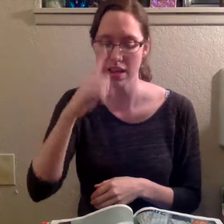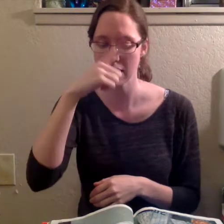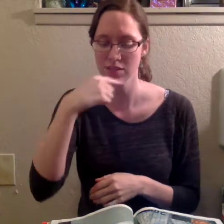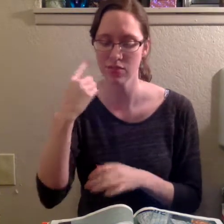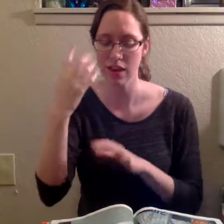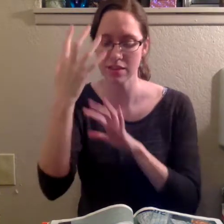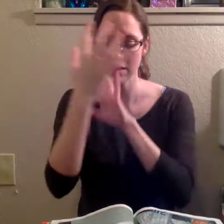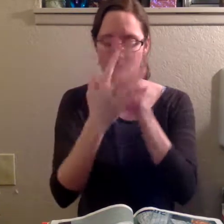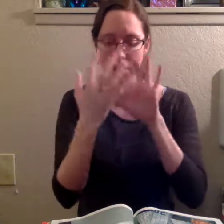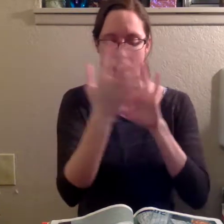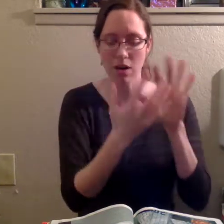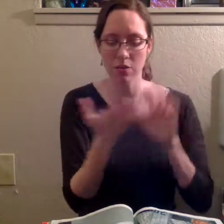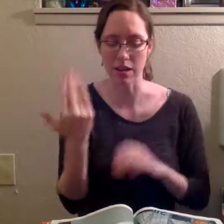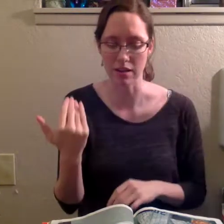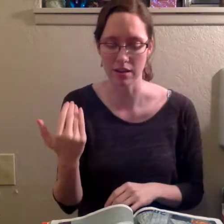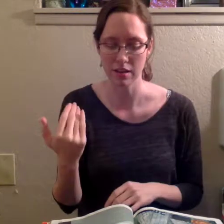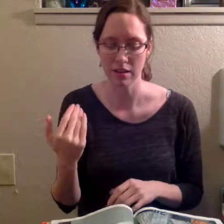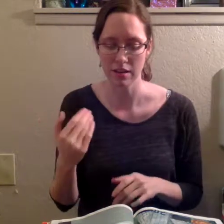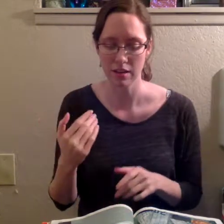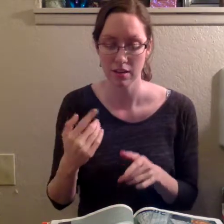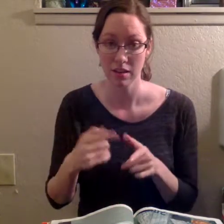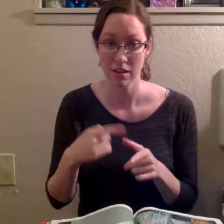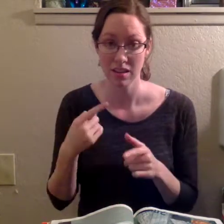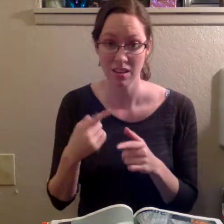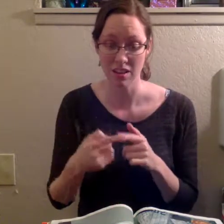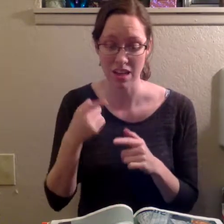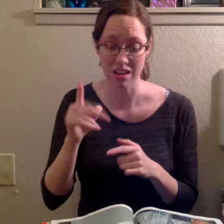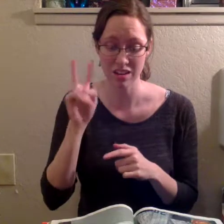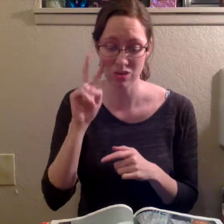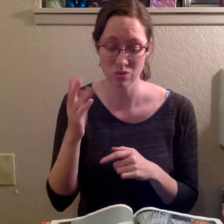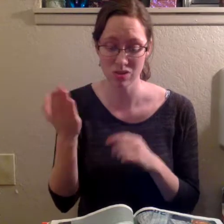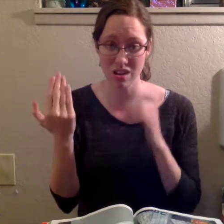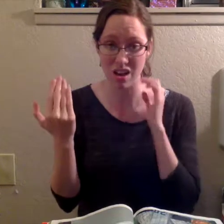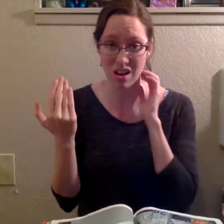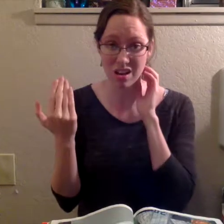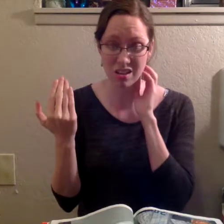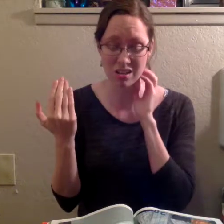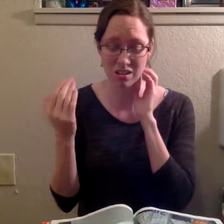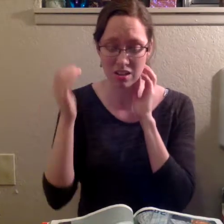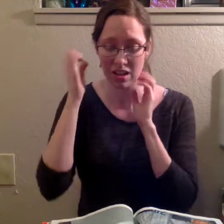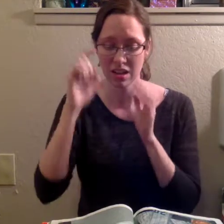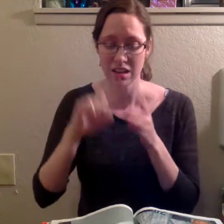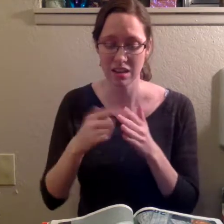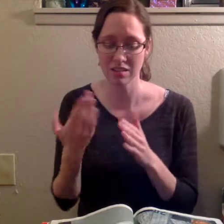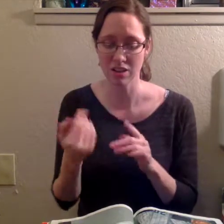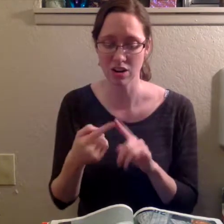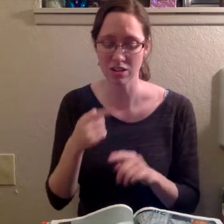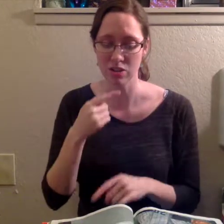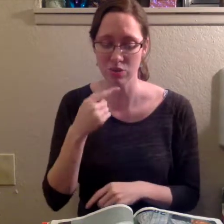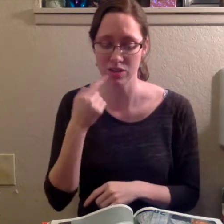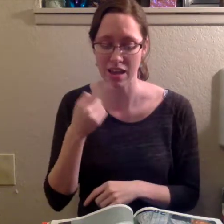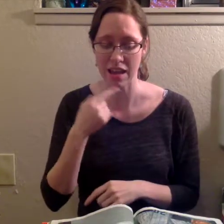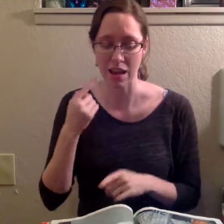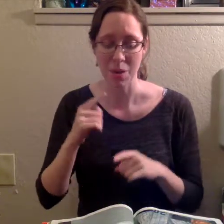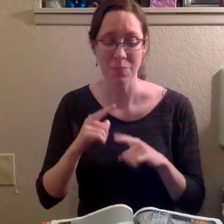Jose's face clouded. "Then you saw," he started to say,